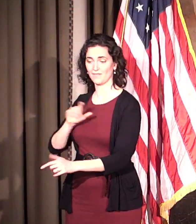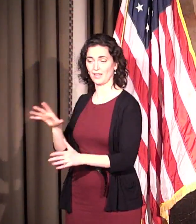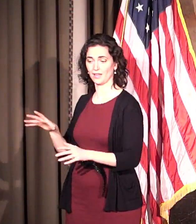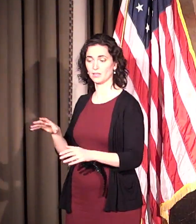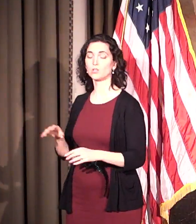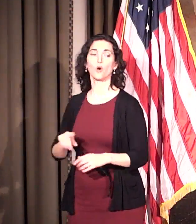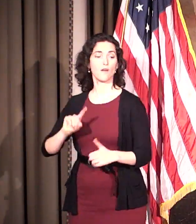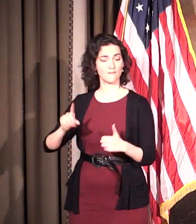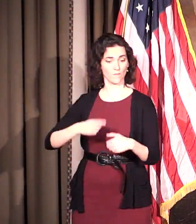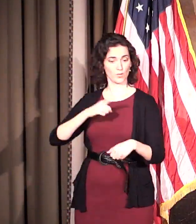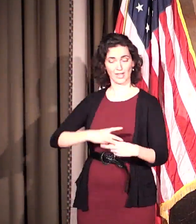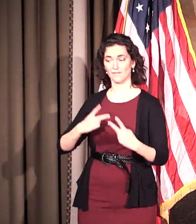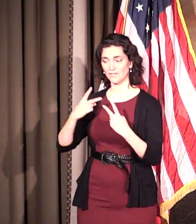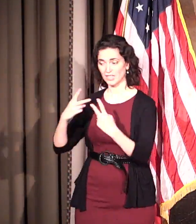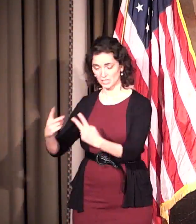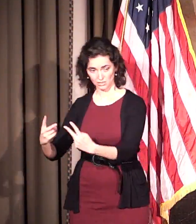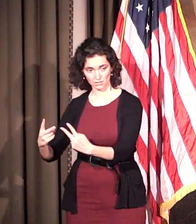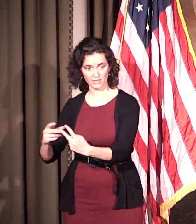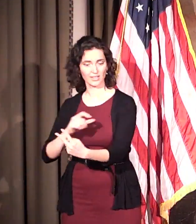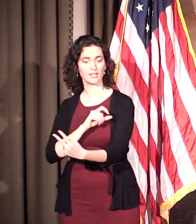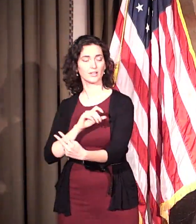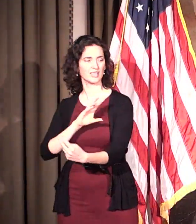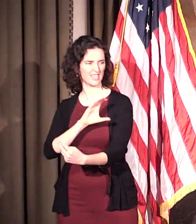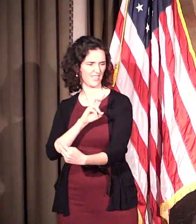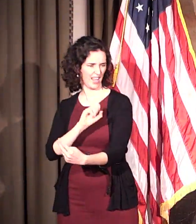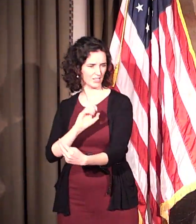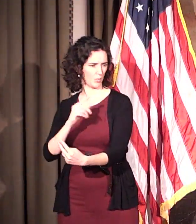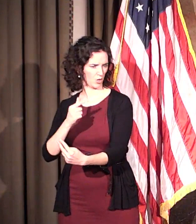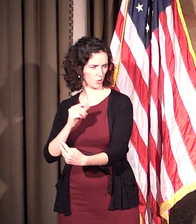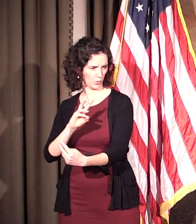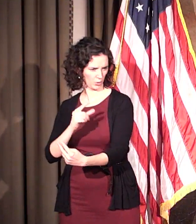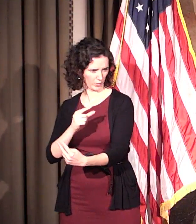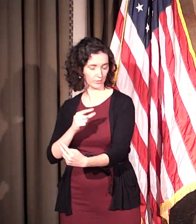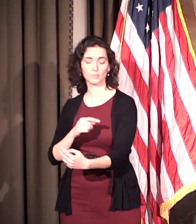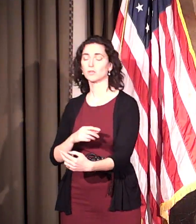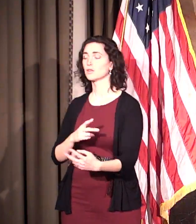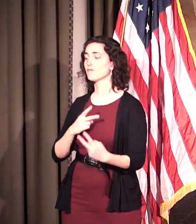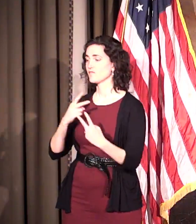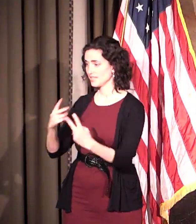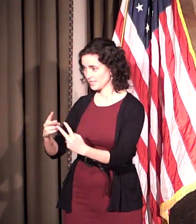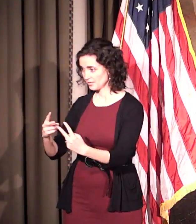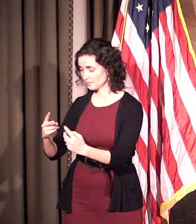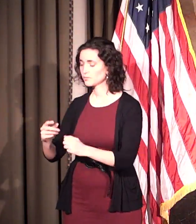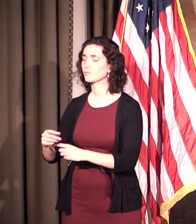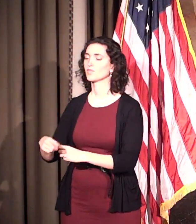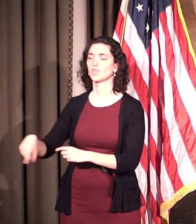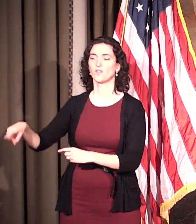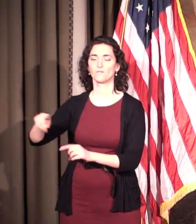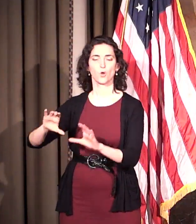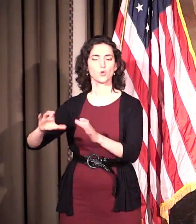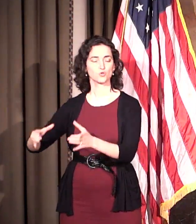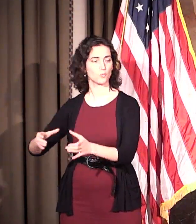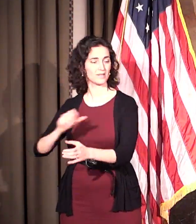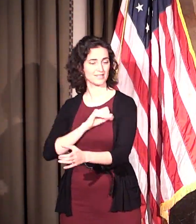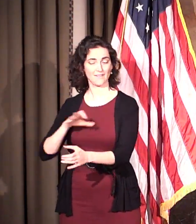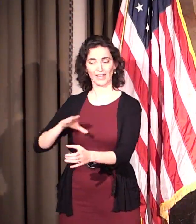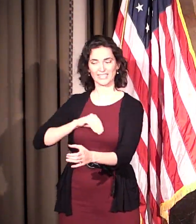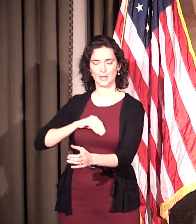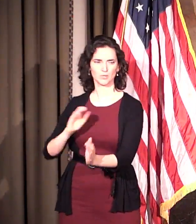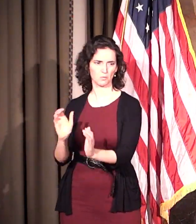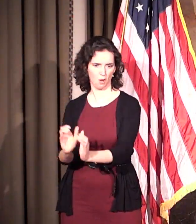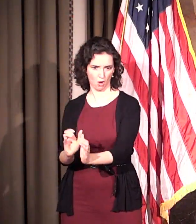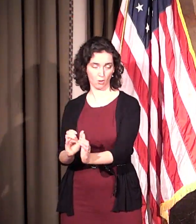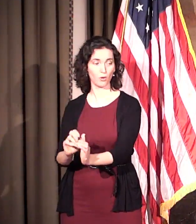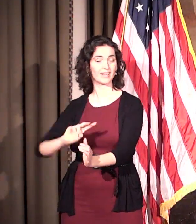on the second visit by CVS or Walgreens is more than twice as many who got it on the first trip. And if we